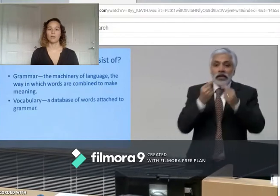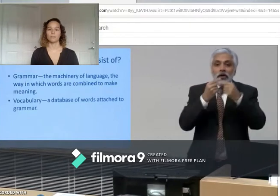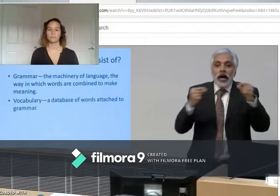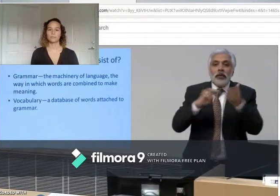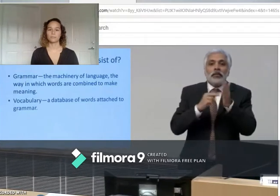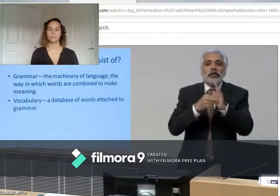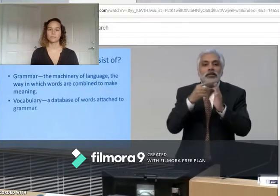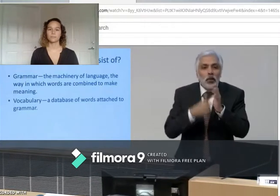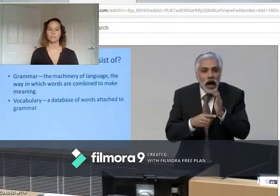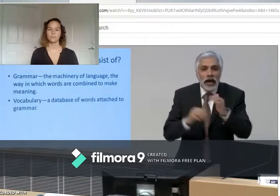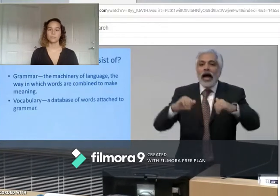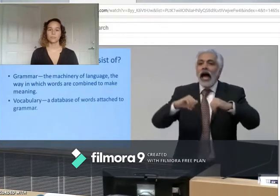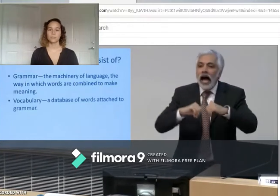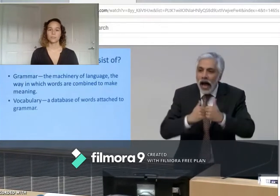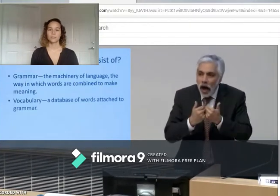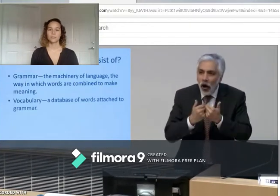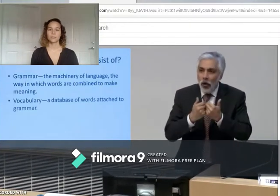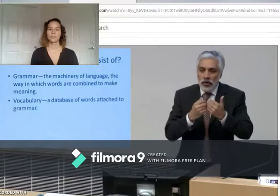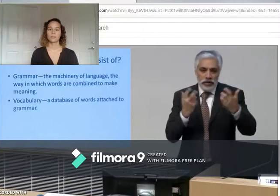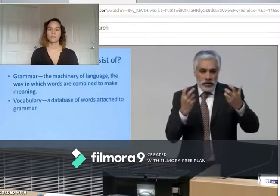vocabulary as well.